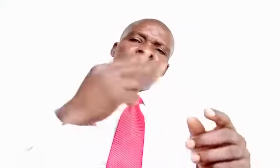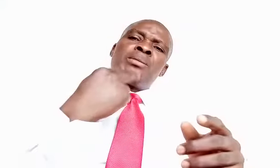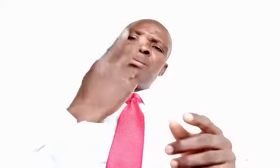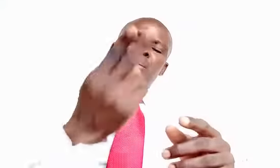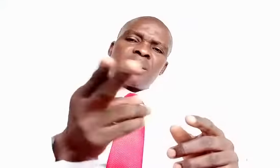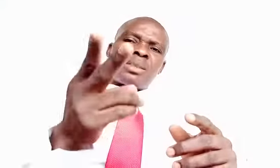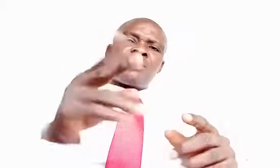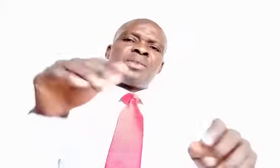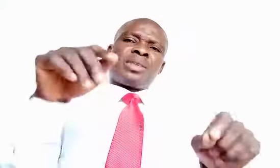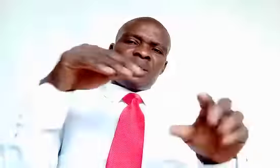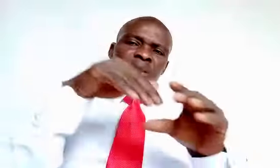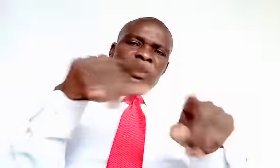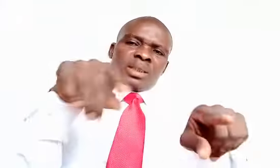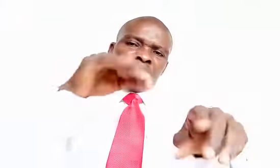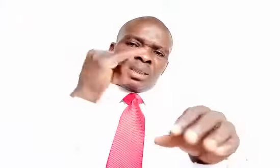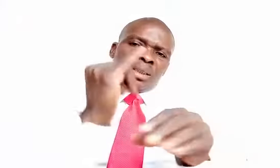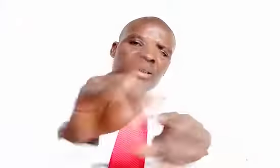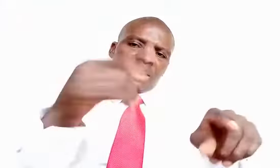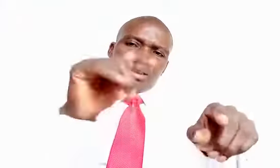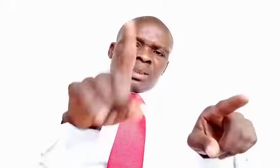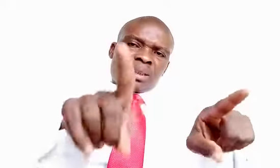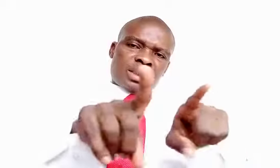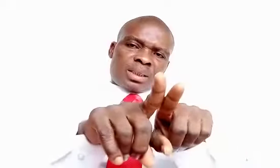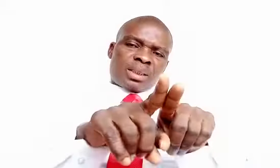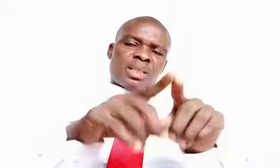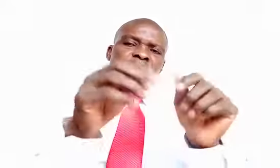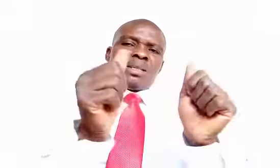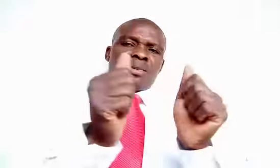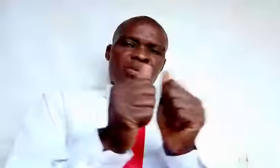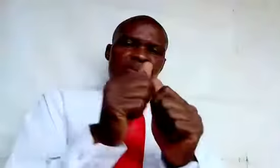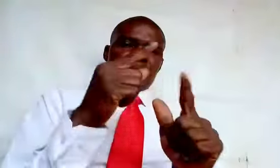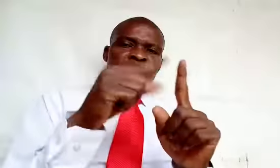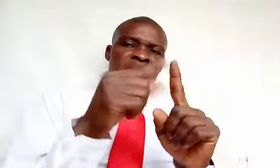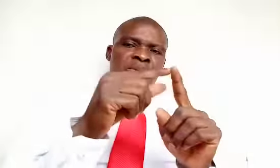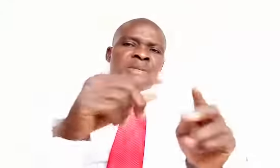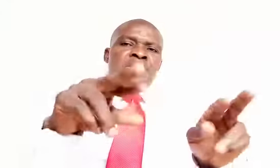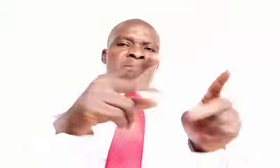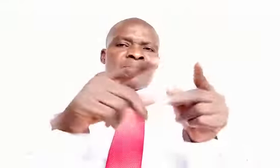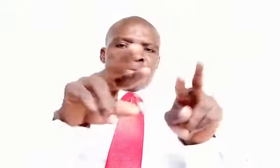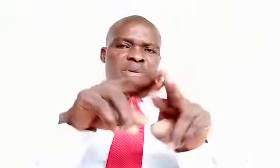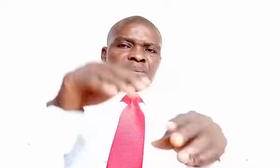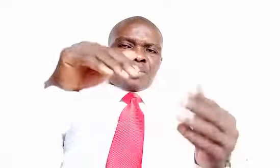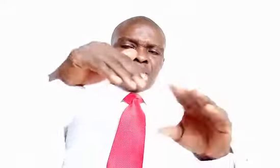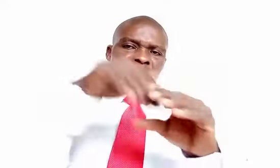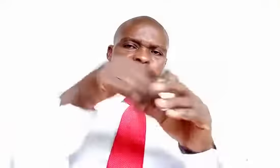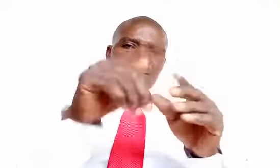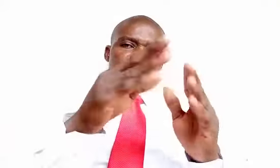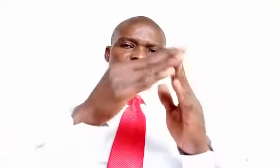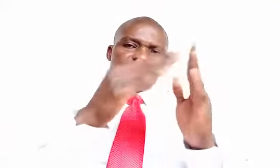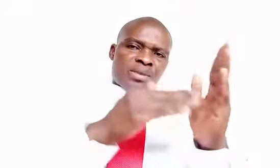the same as the tense of the main verb in the active voice in the following: simple